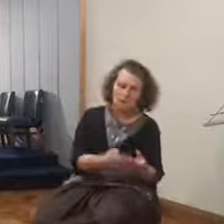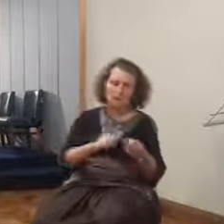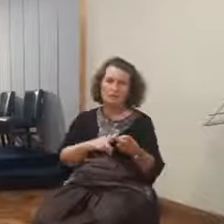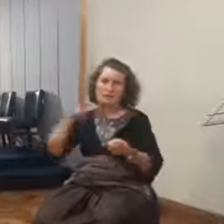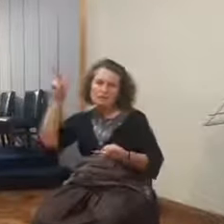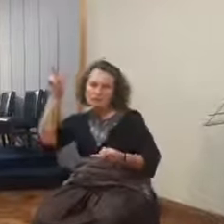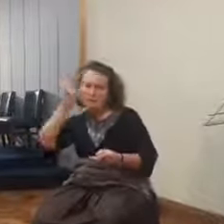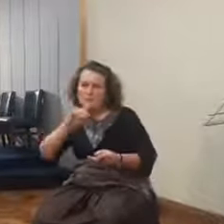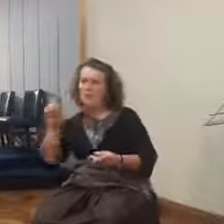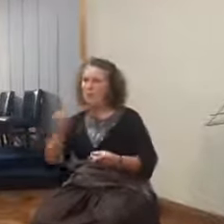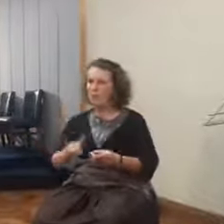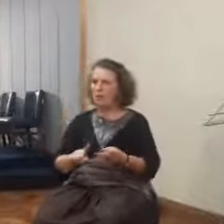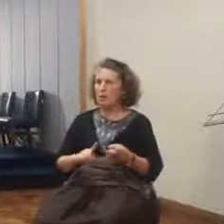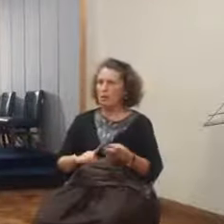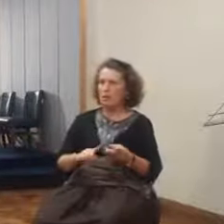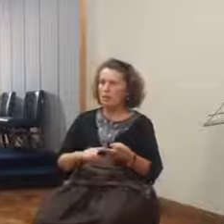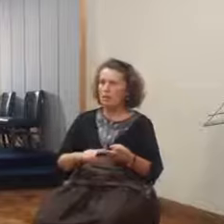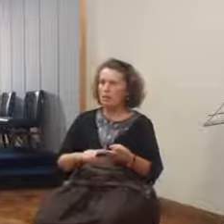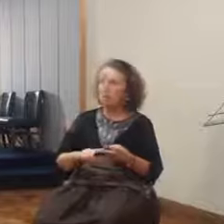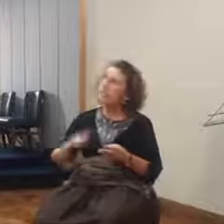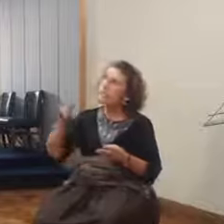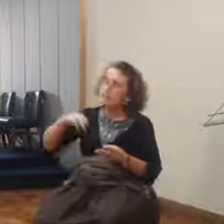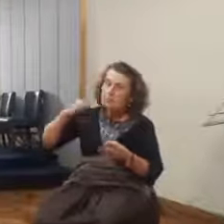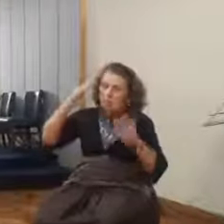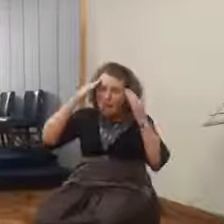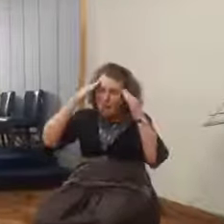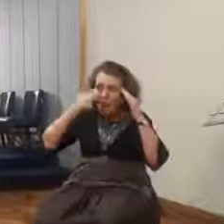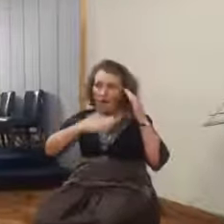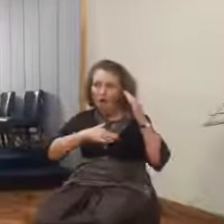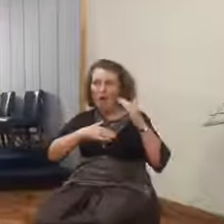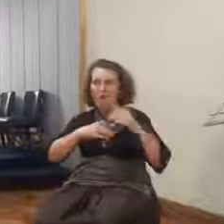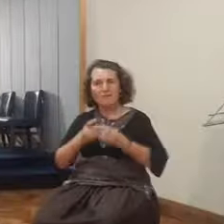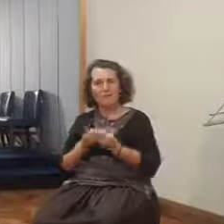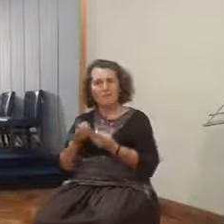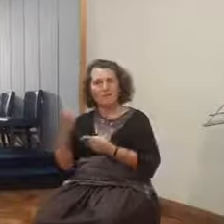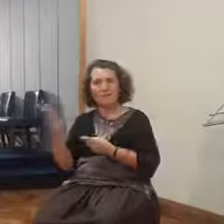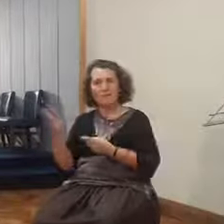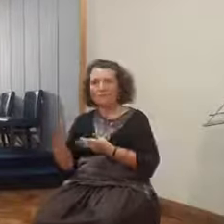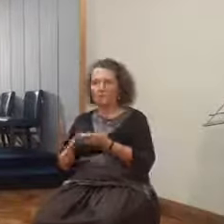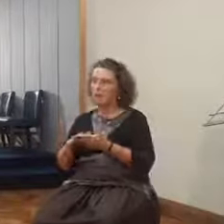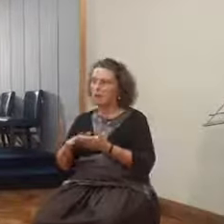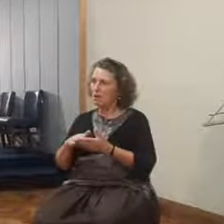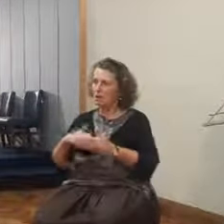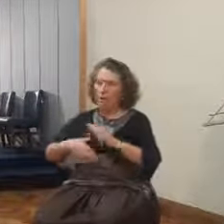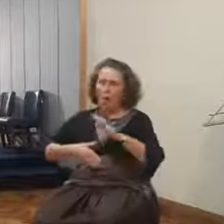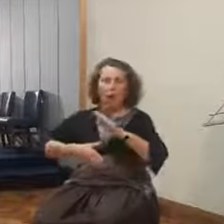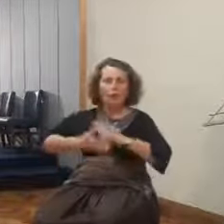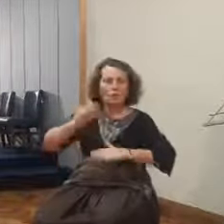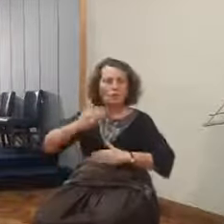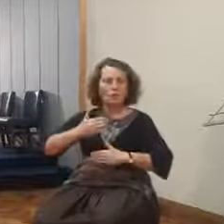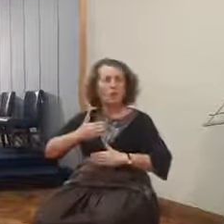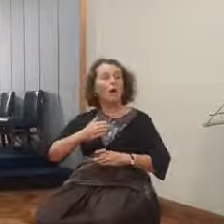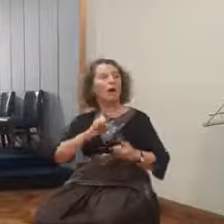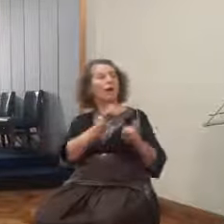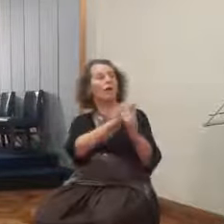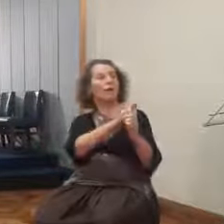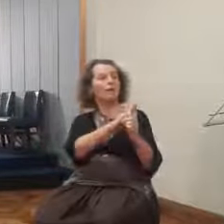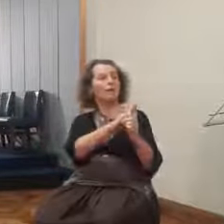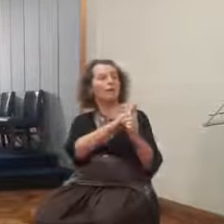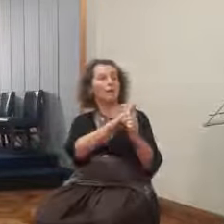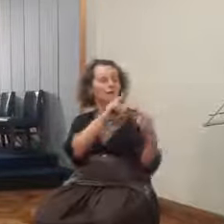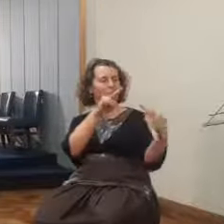thought that is when in our witness, in our preaching, you go out into the street or you seek to speak to somebody and you look at them